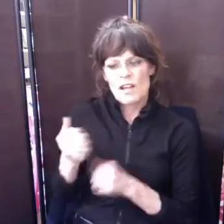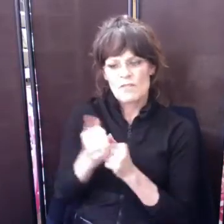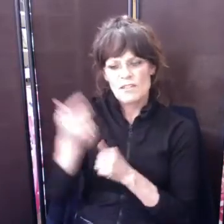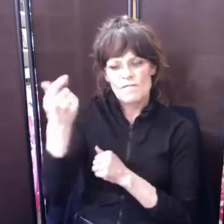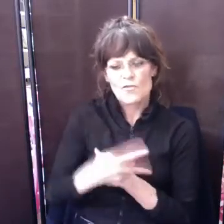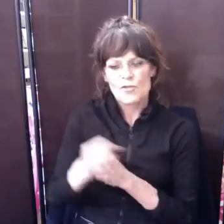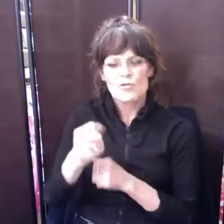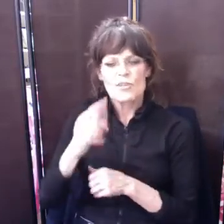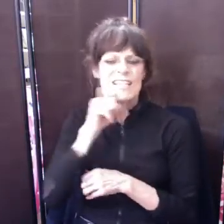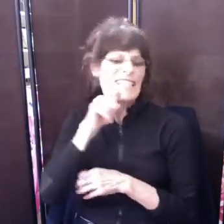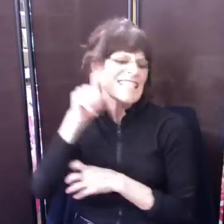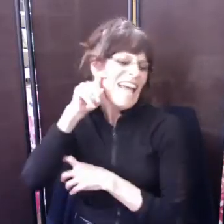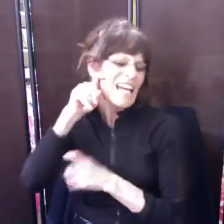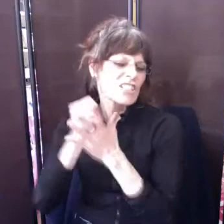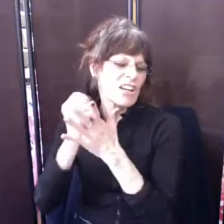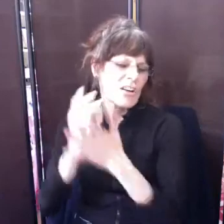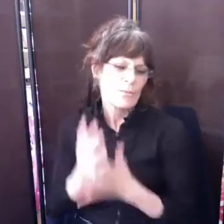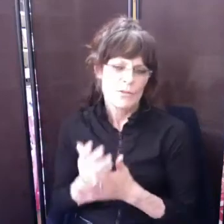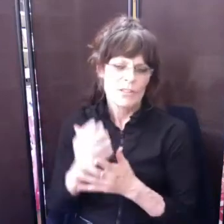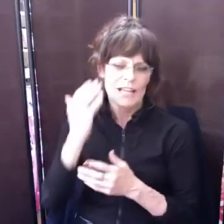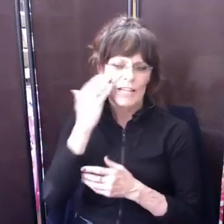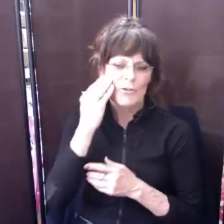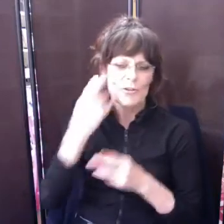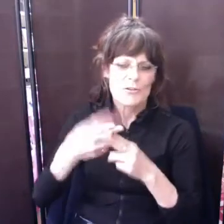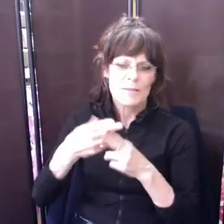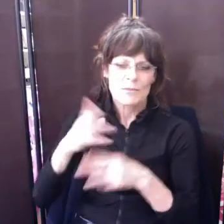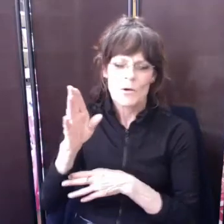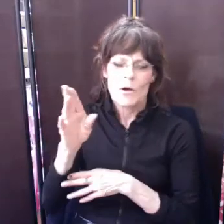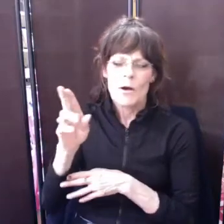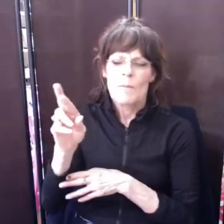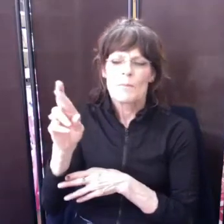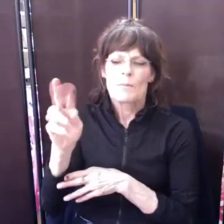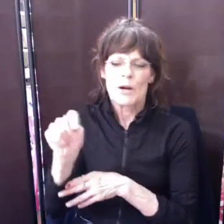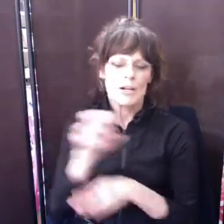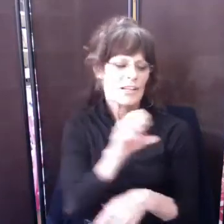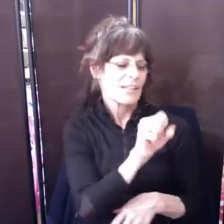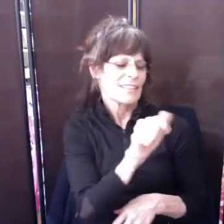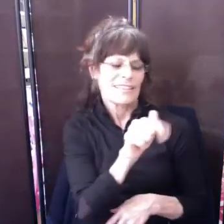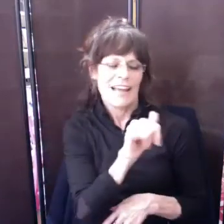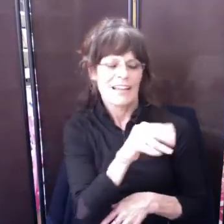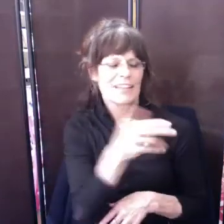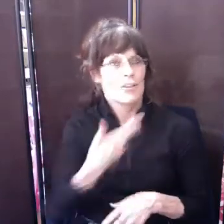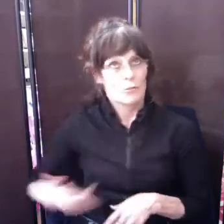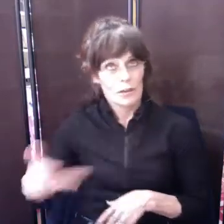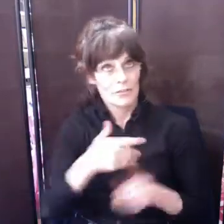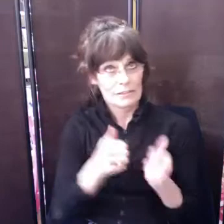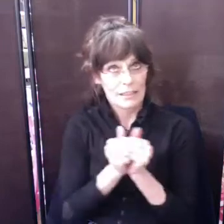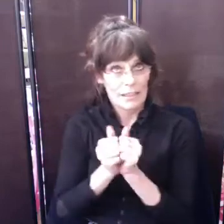Carpinteria, California, whose names were Bert and Sally. I don't know why I remembered their names. I guess I thought I would look them up, which I never